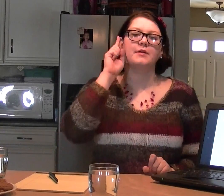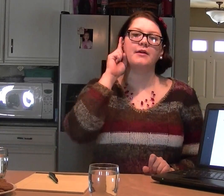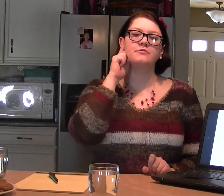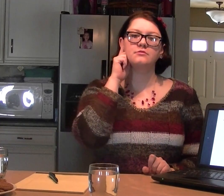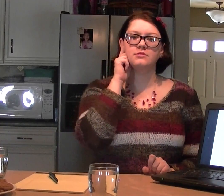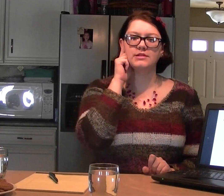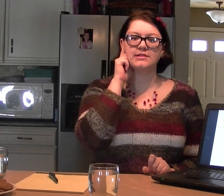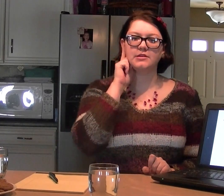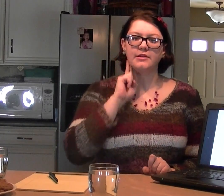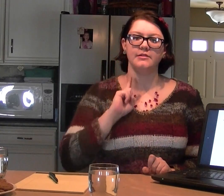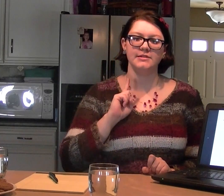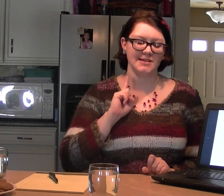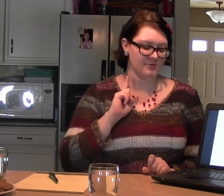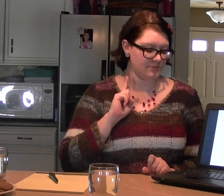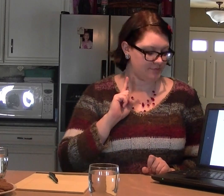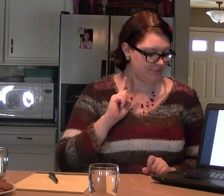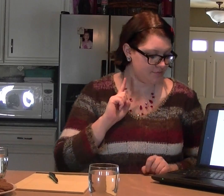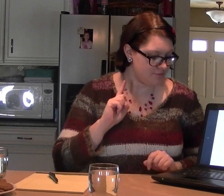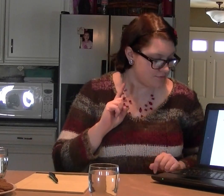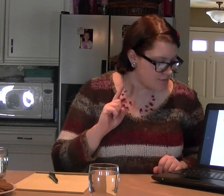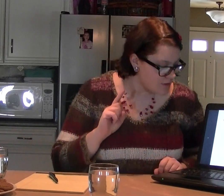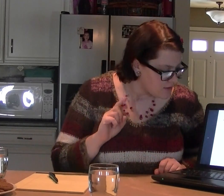Brown is to your ear and down.